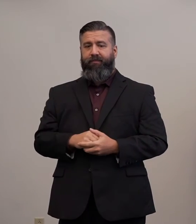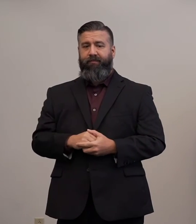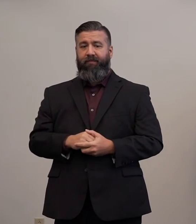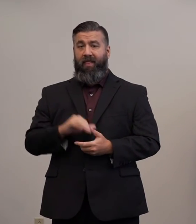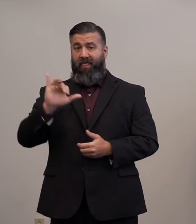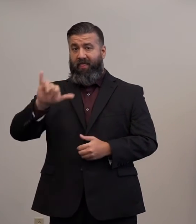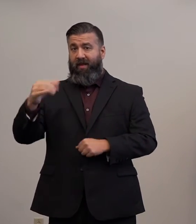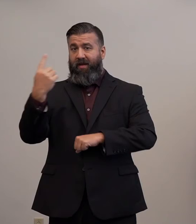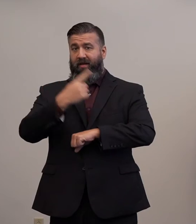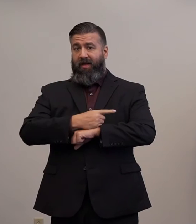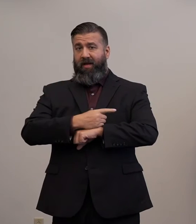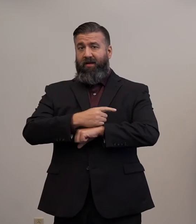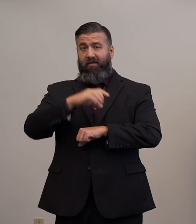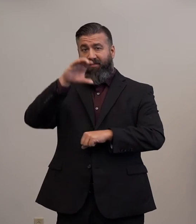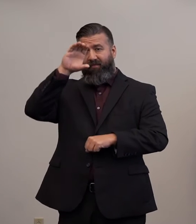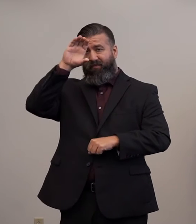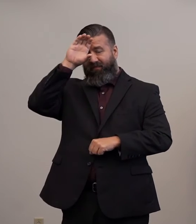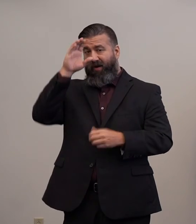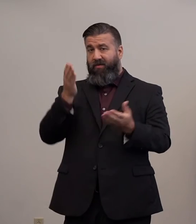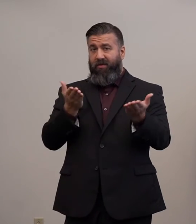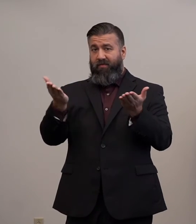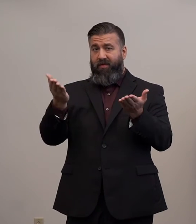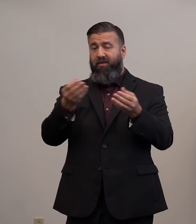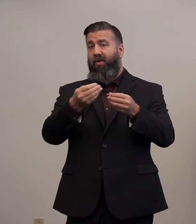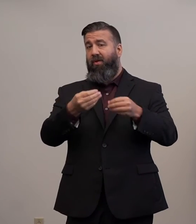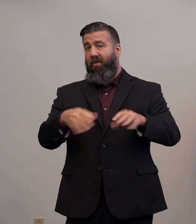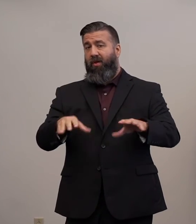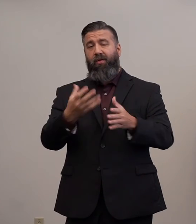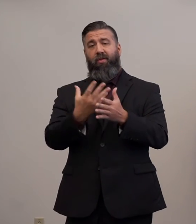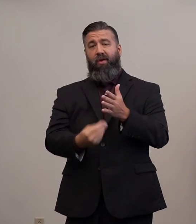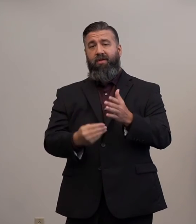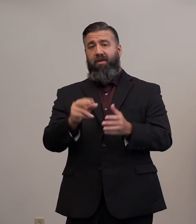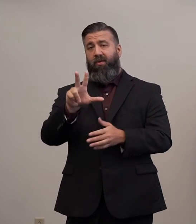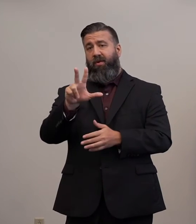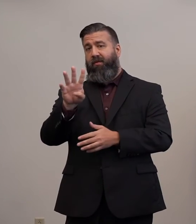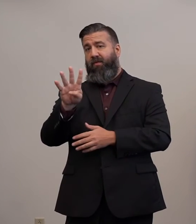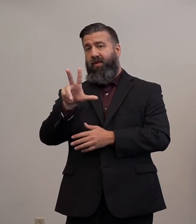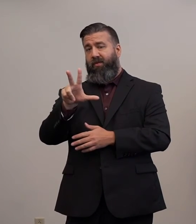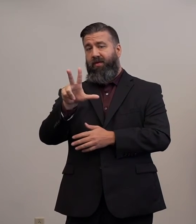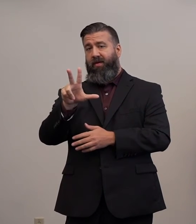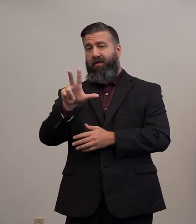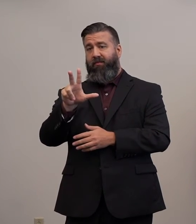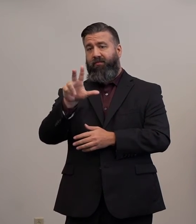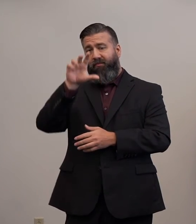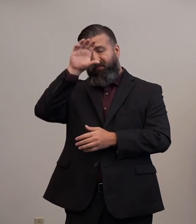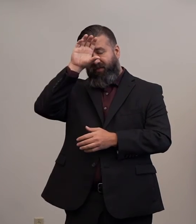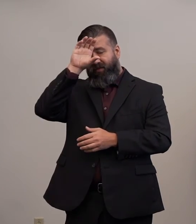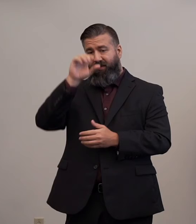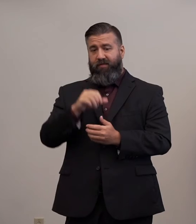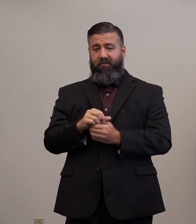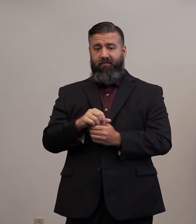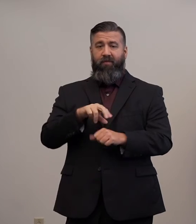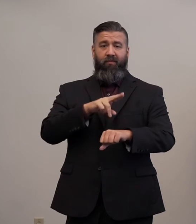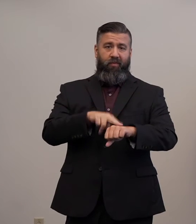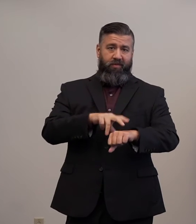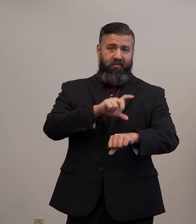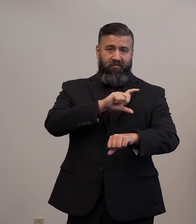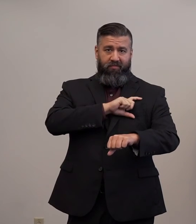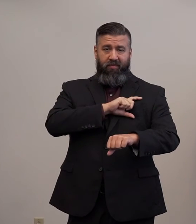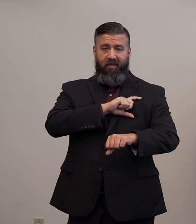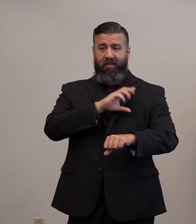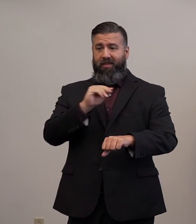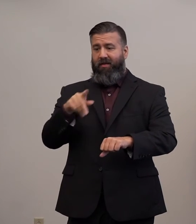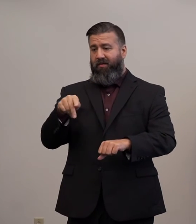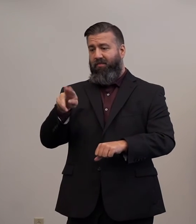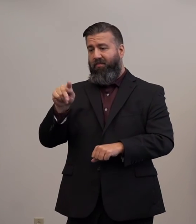lost 343 firefighters, obviously numerous police officers and Port Authority officials. But